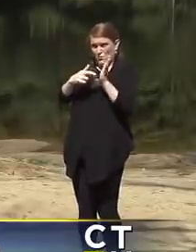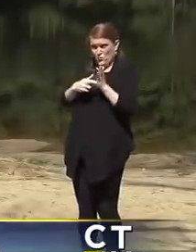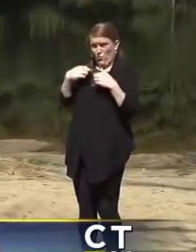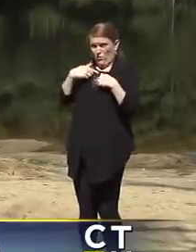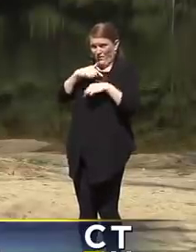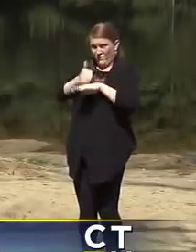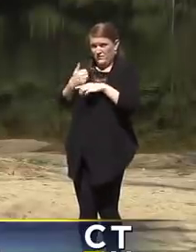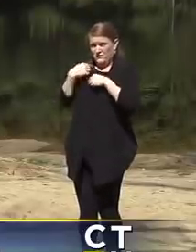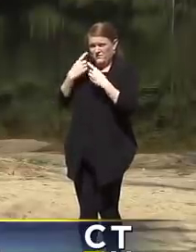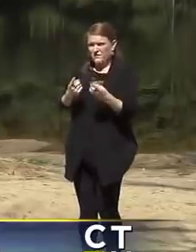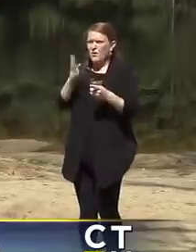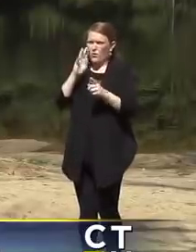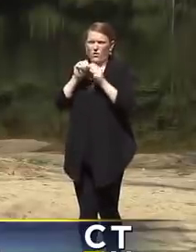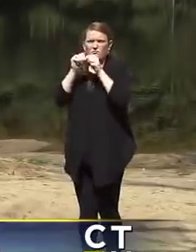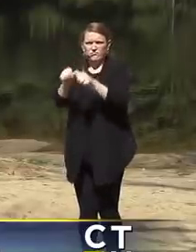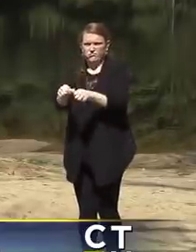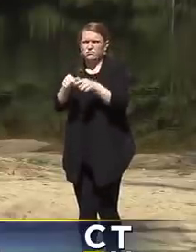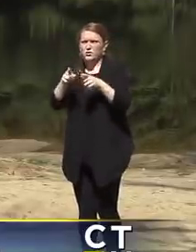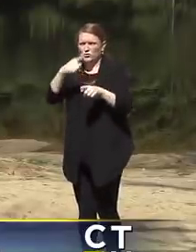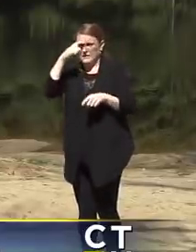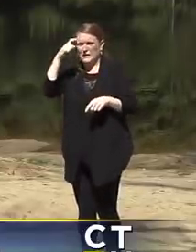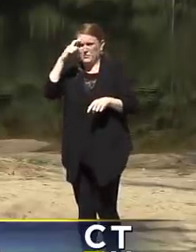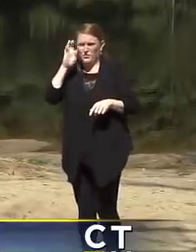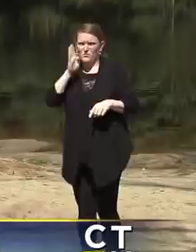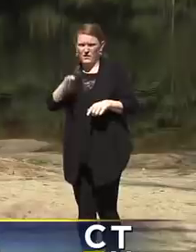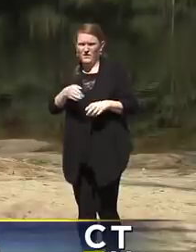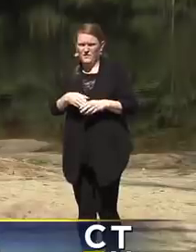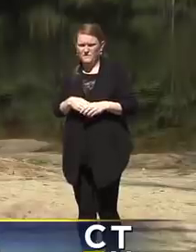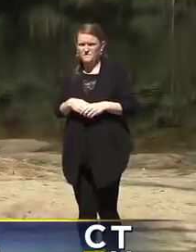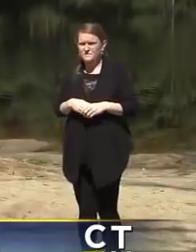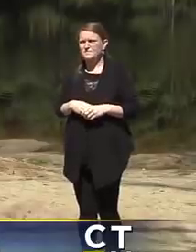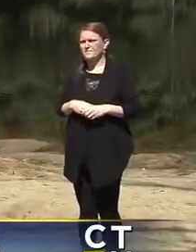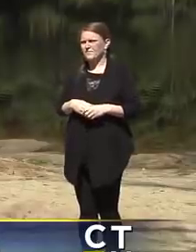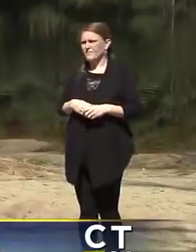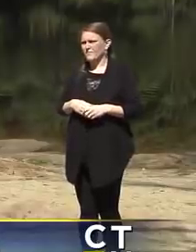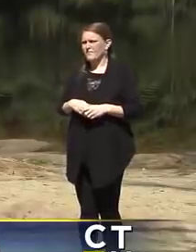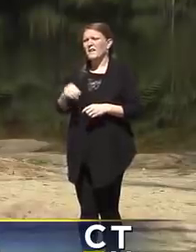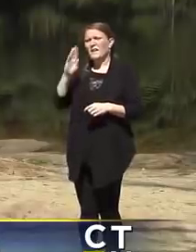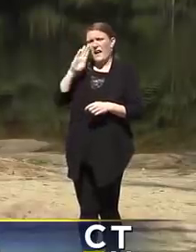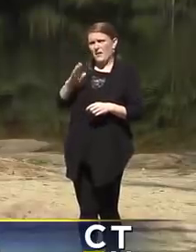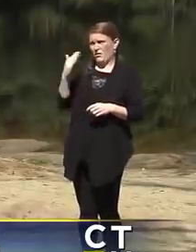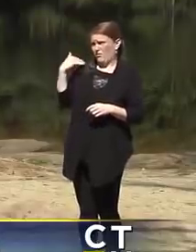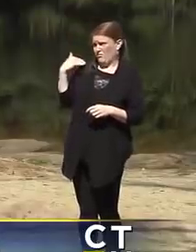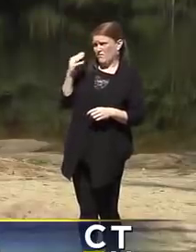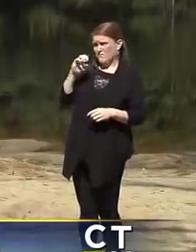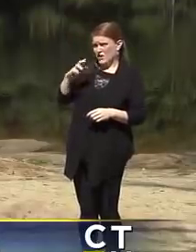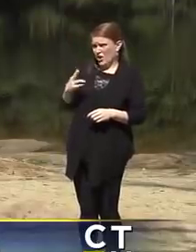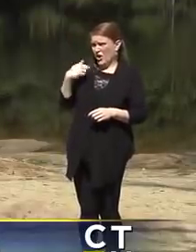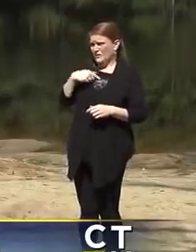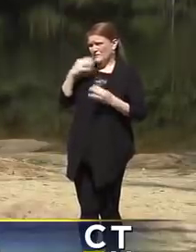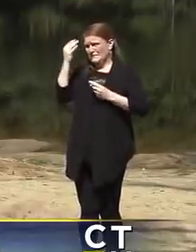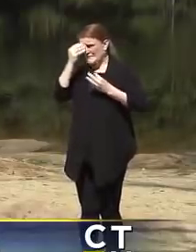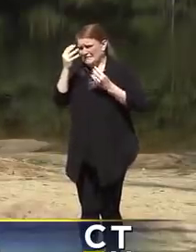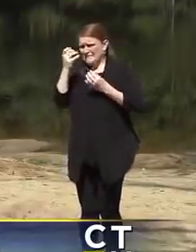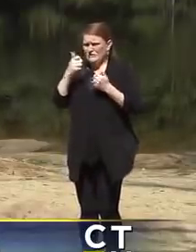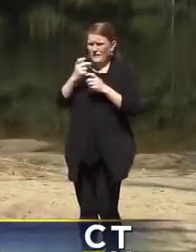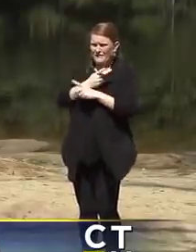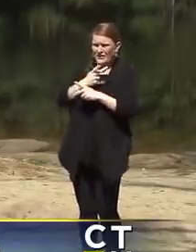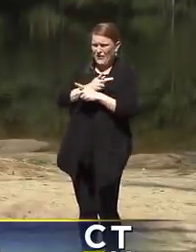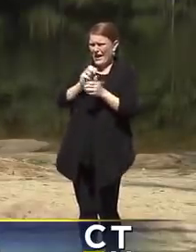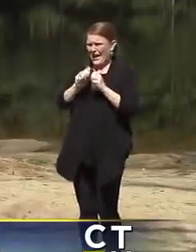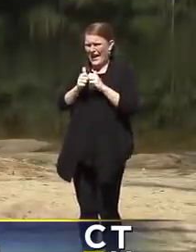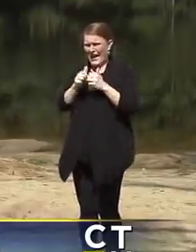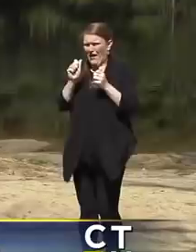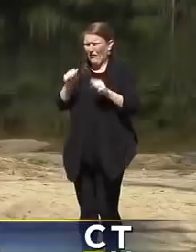I know that as we were thinking about how this would work back in March, we didn't know how the public would respond. This